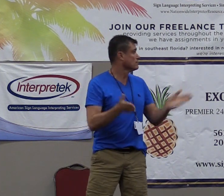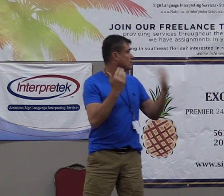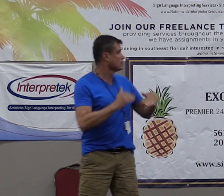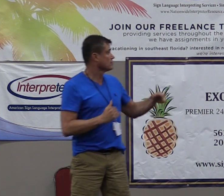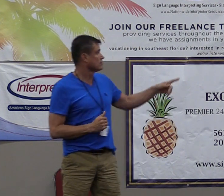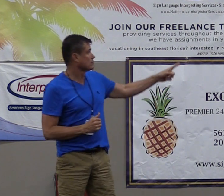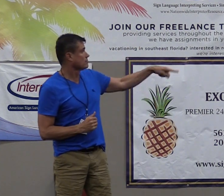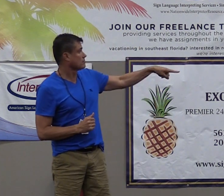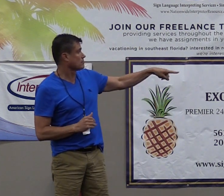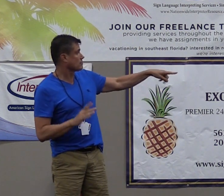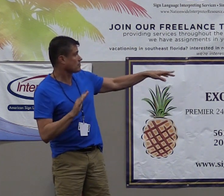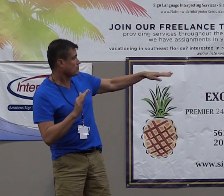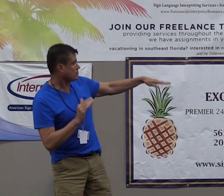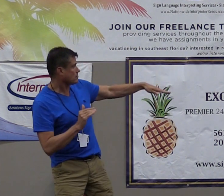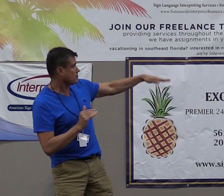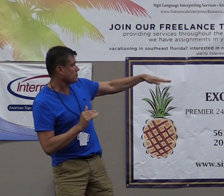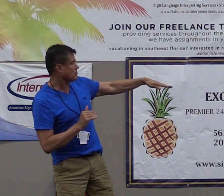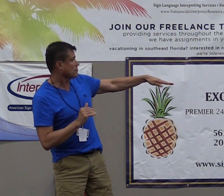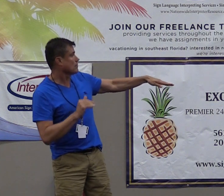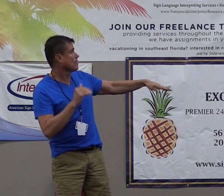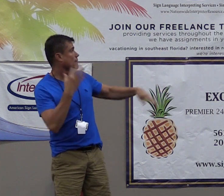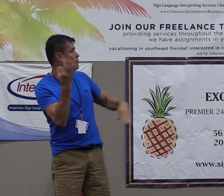us maintain through our working environment.